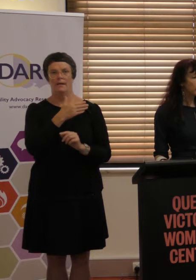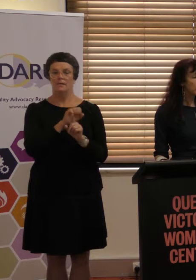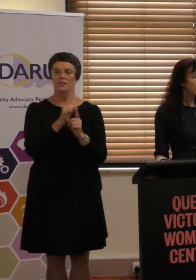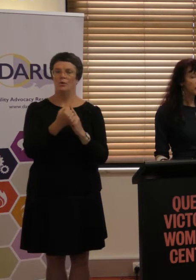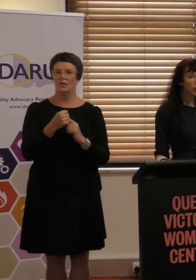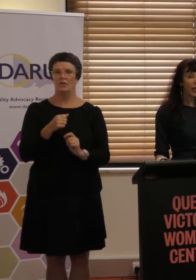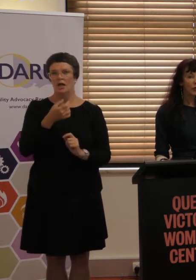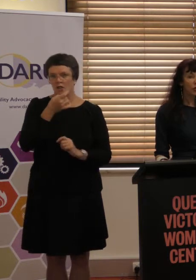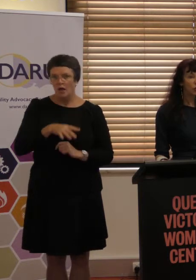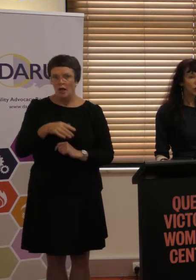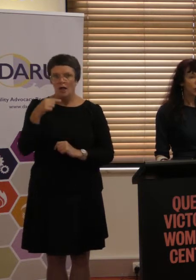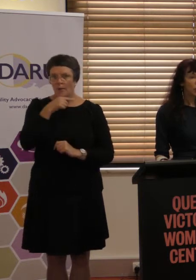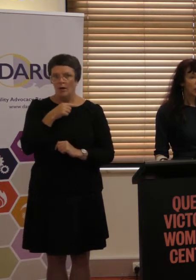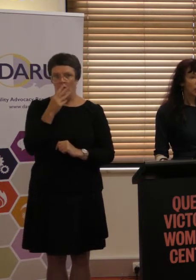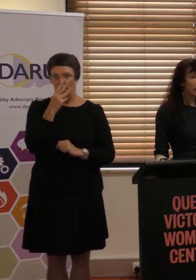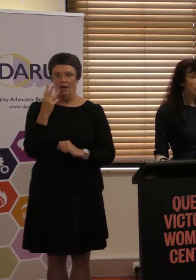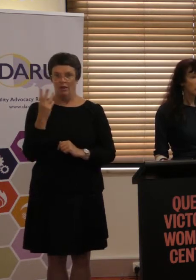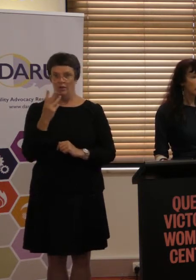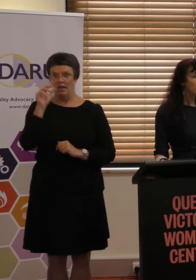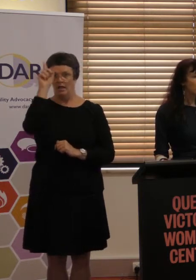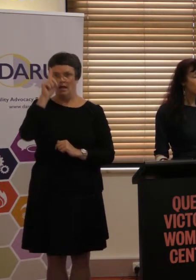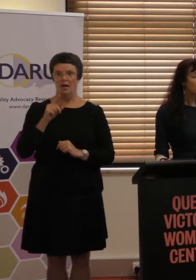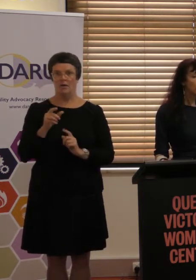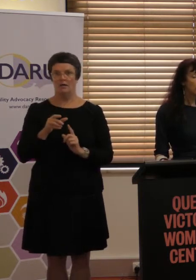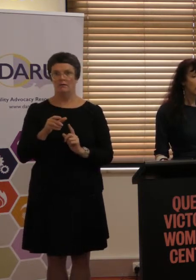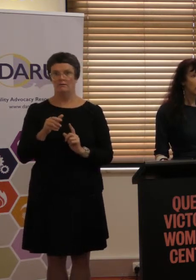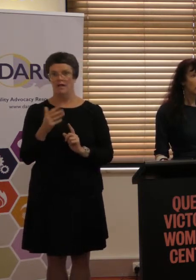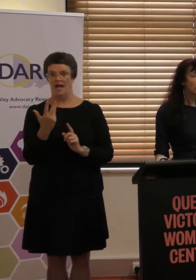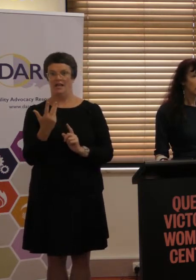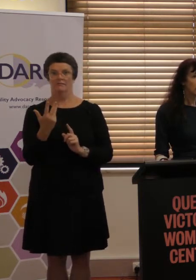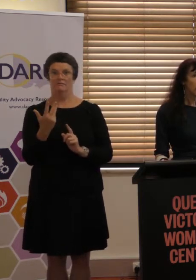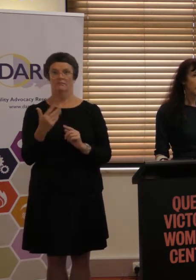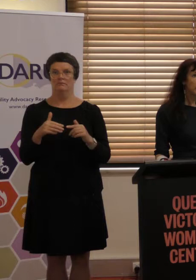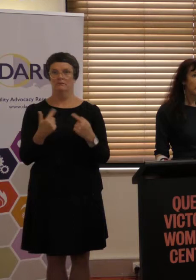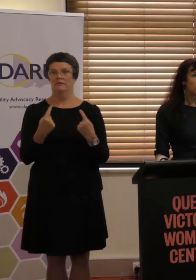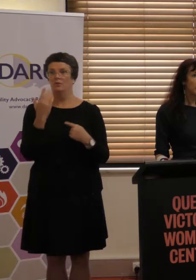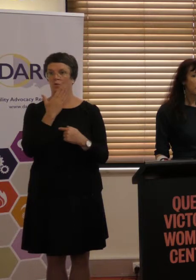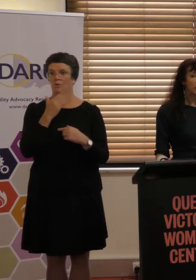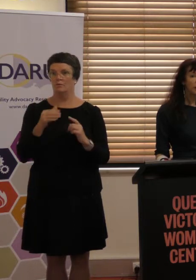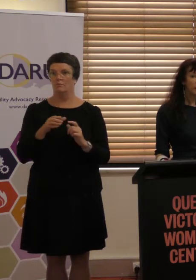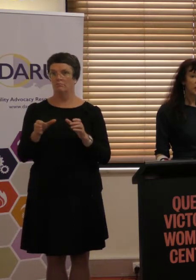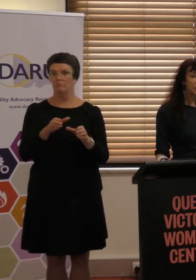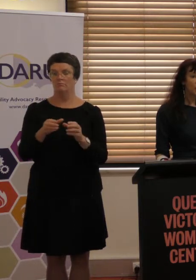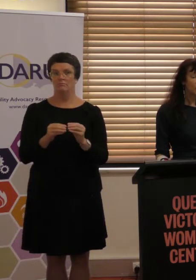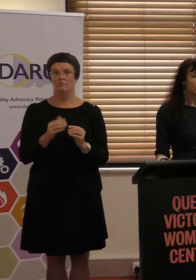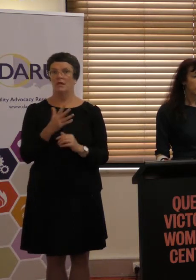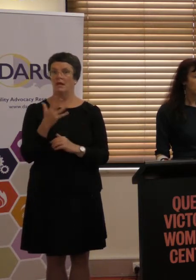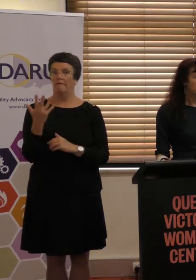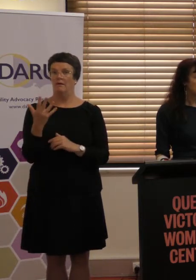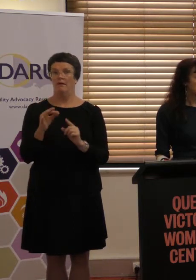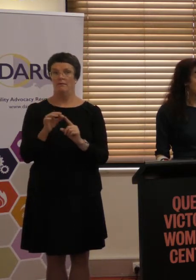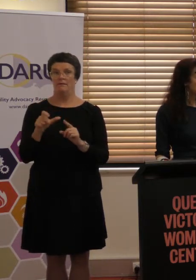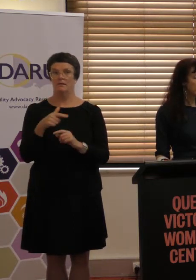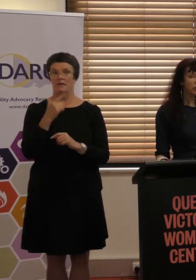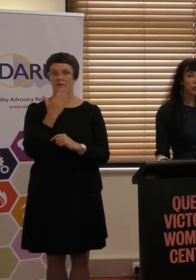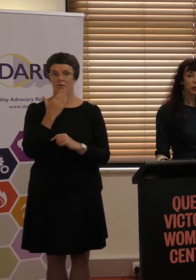about 13 now, and he's gone to 8 schools. And each school, now I better be careful, maybe 95% of those schools subjected